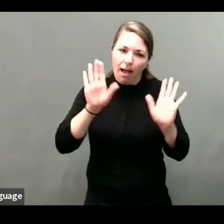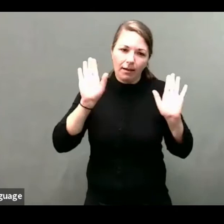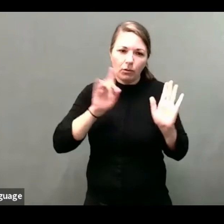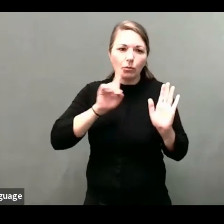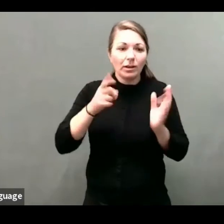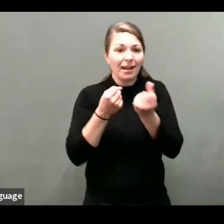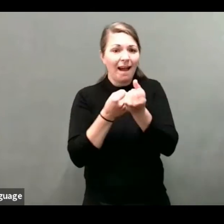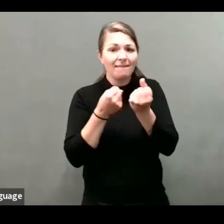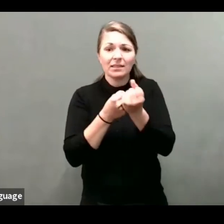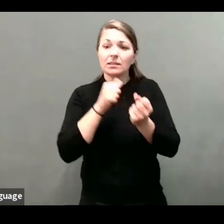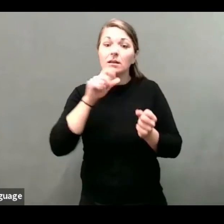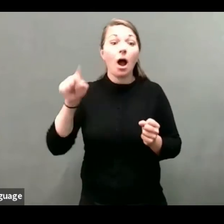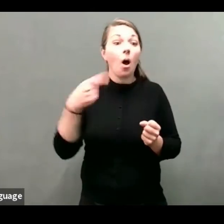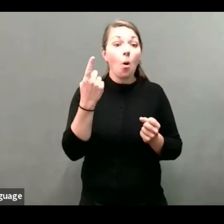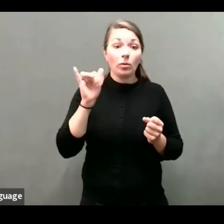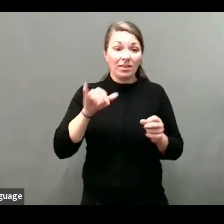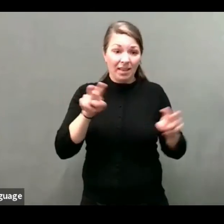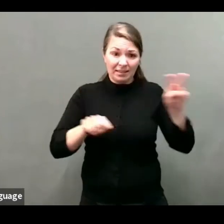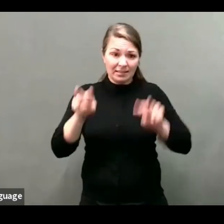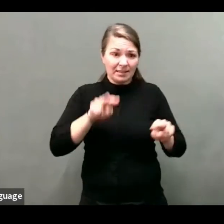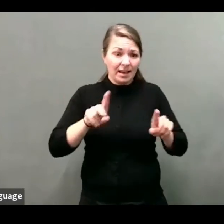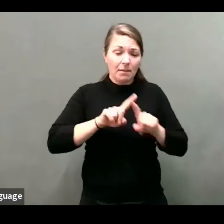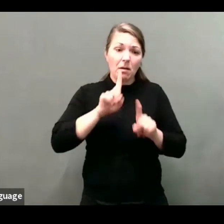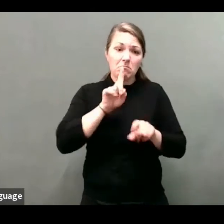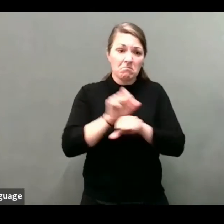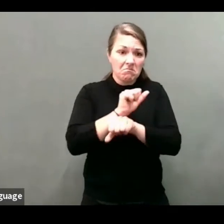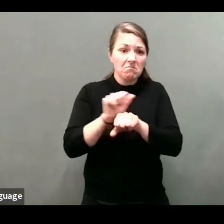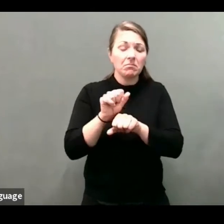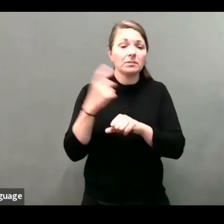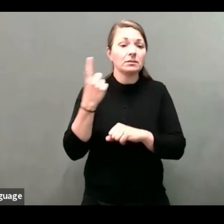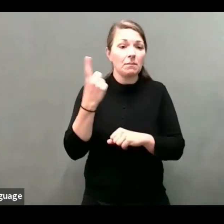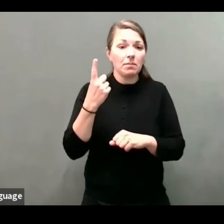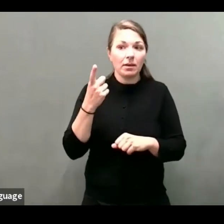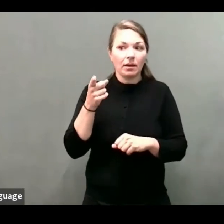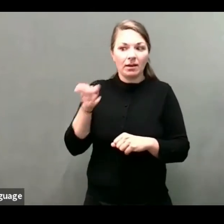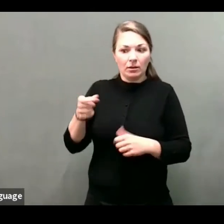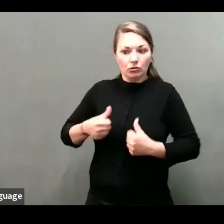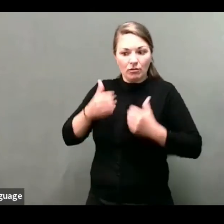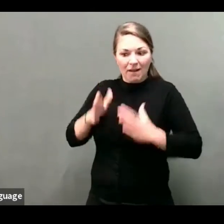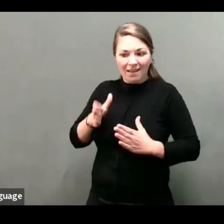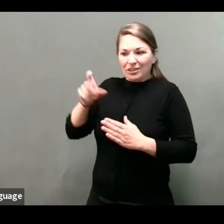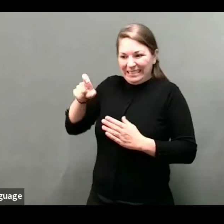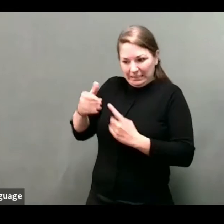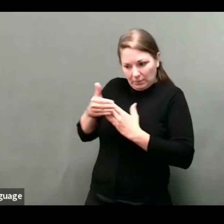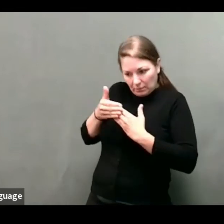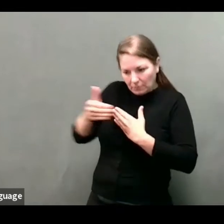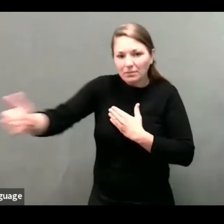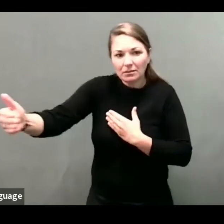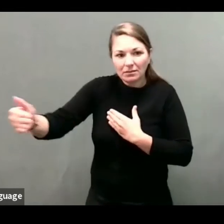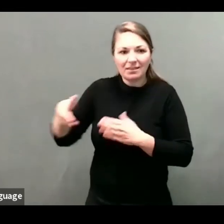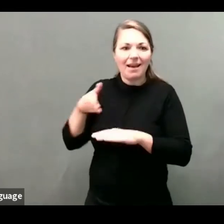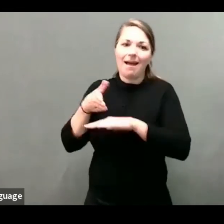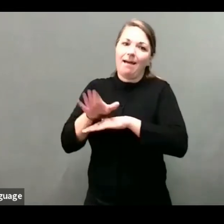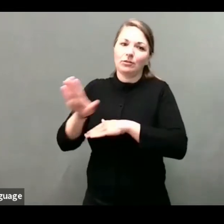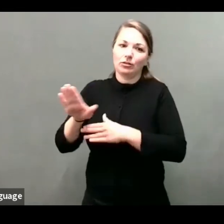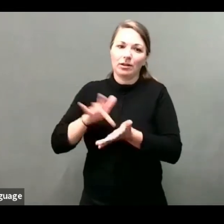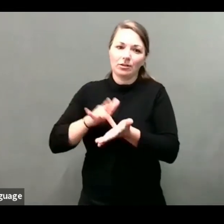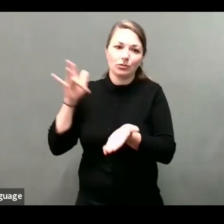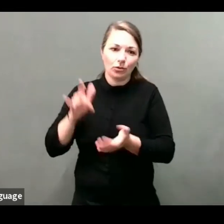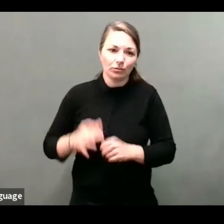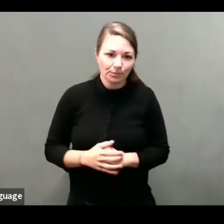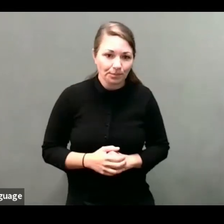is not just the exam, but it's actually something that a survivor may need for years to come after an assault. So